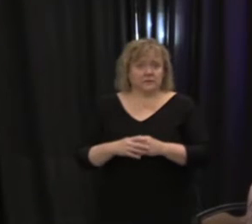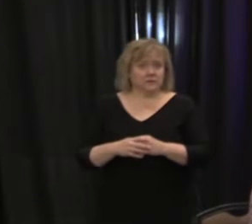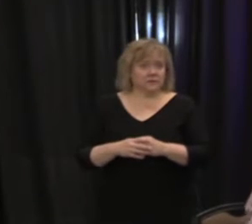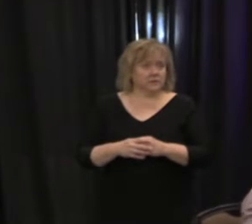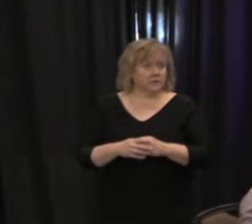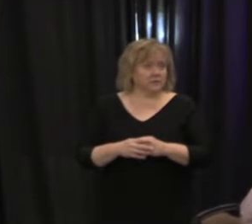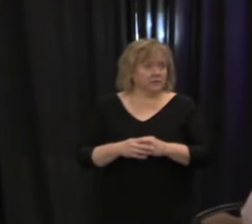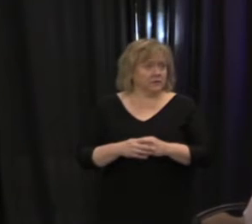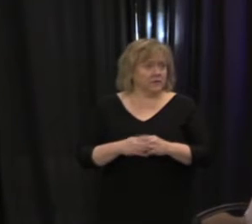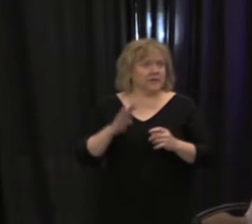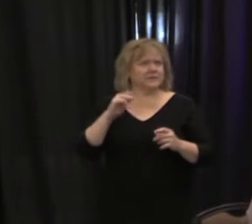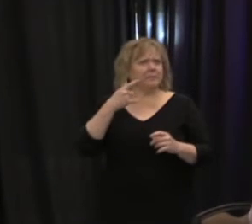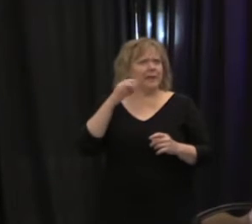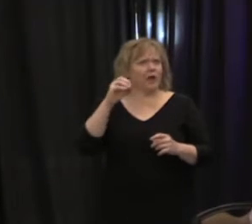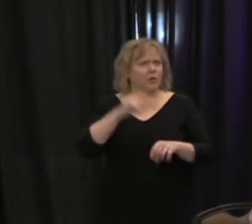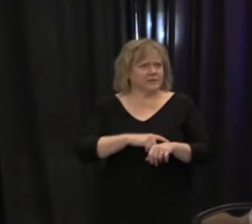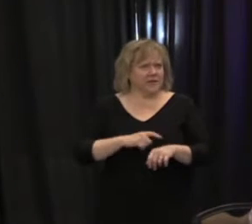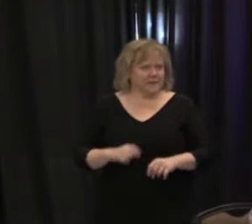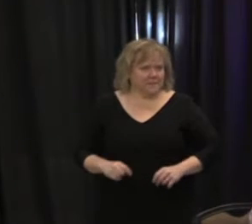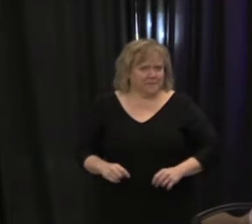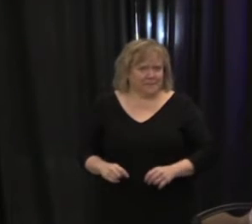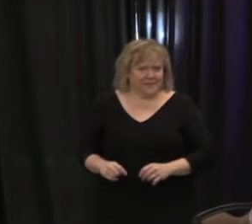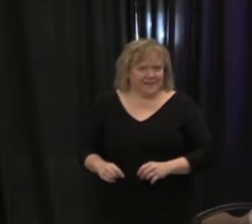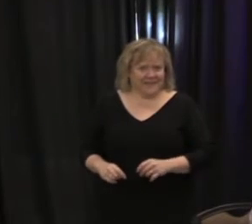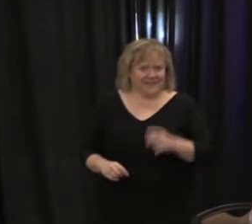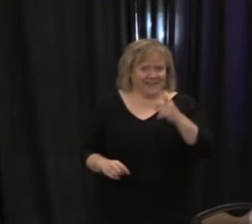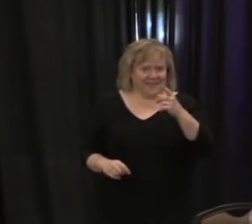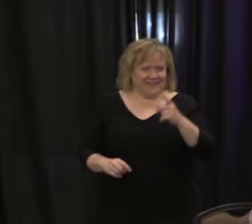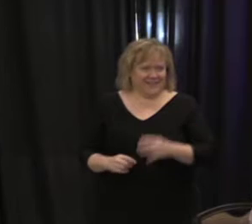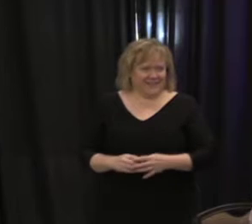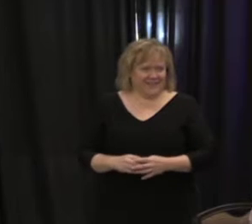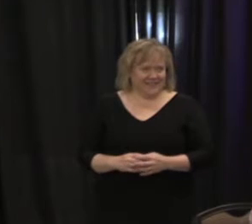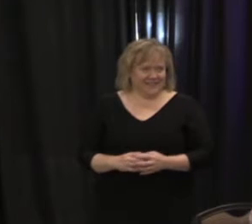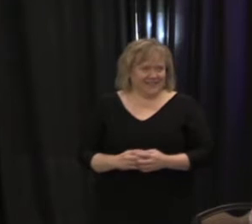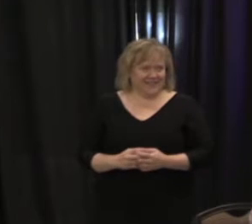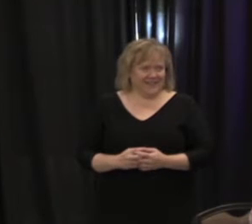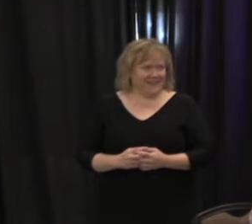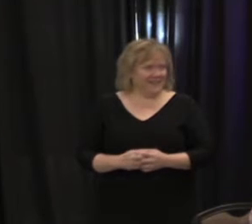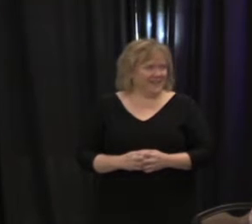It's bingo time. Yes, there's a question up here.